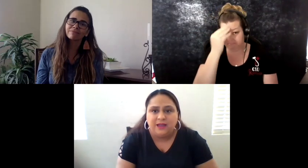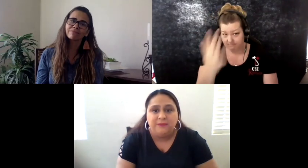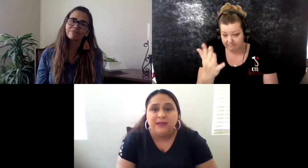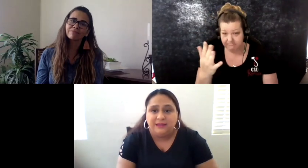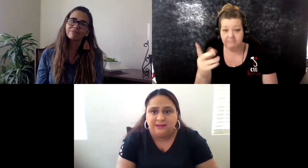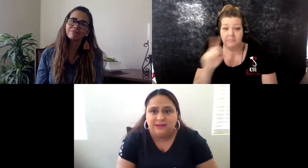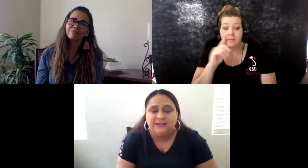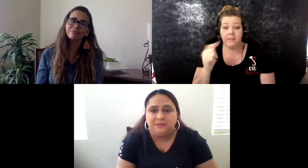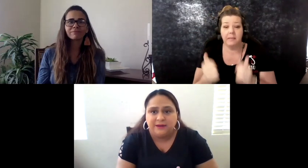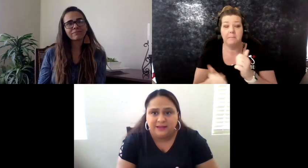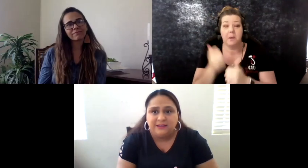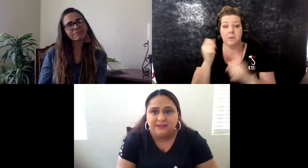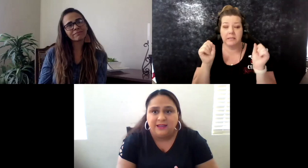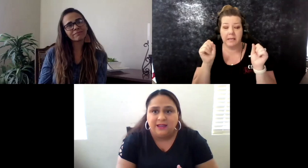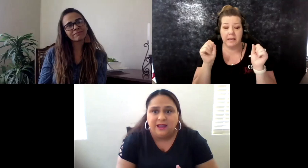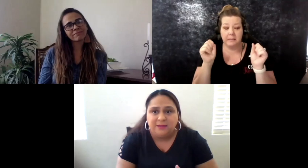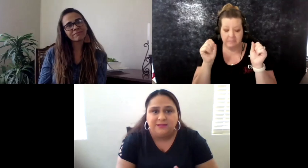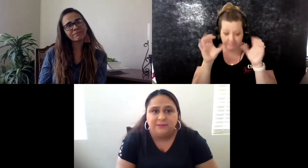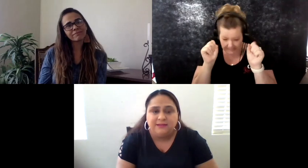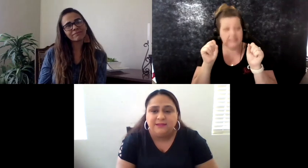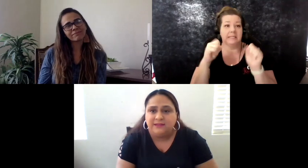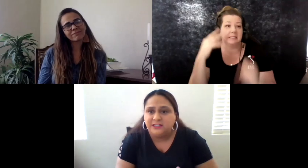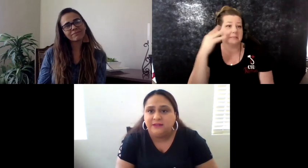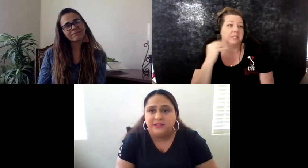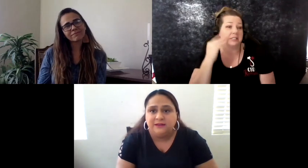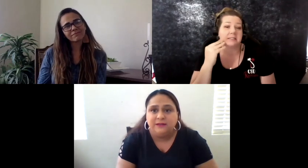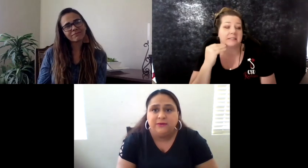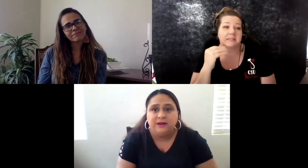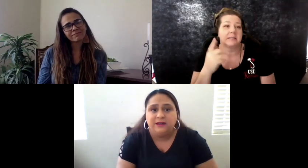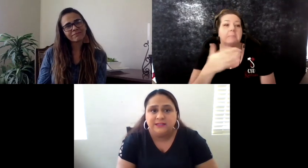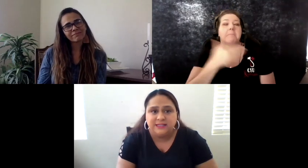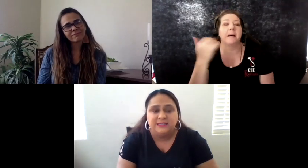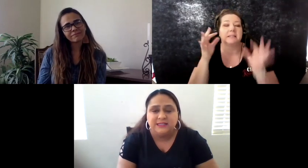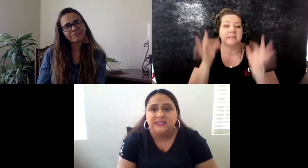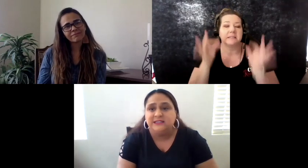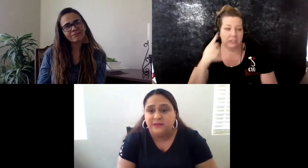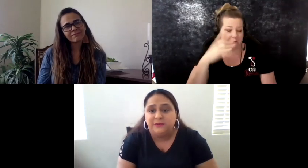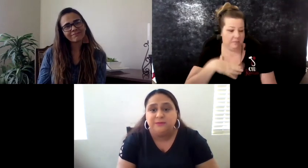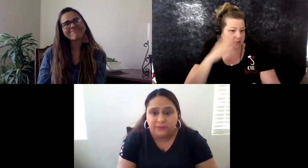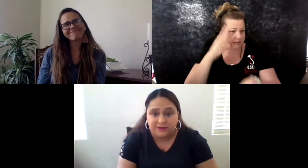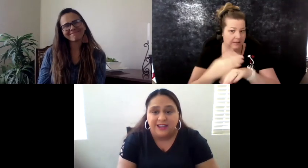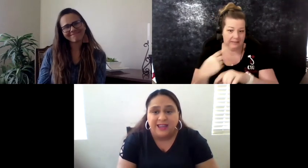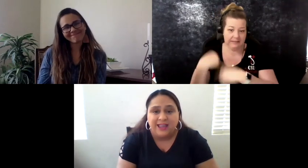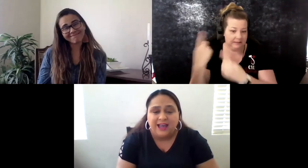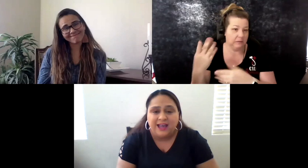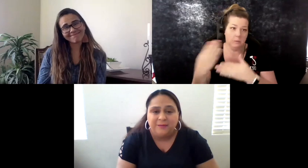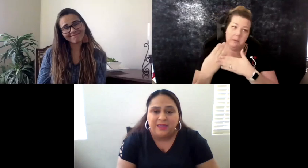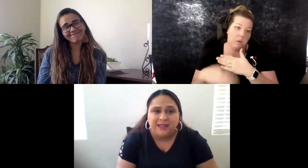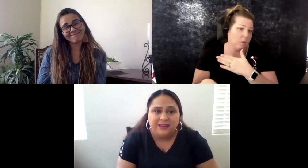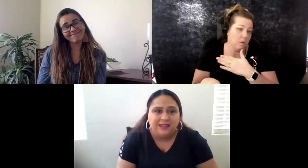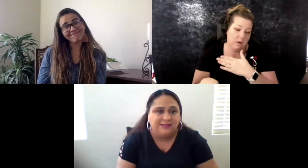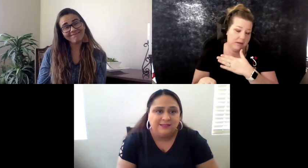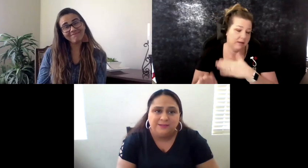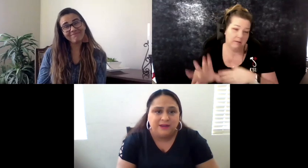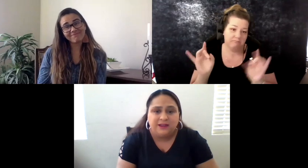most amazing experience. It's the best decision I've done for our son since he was born.